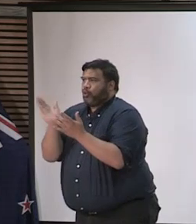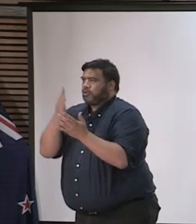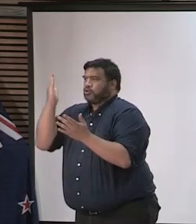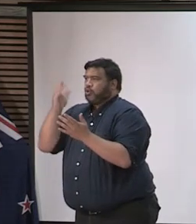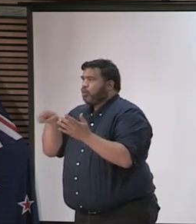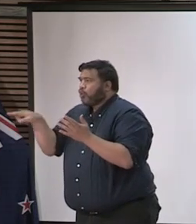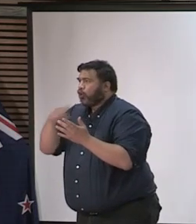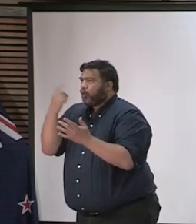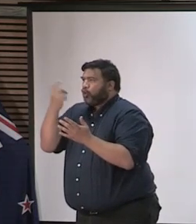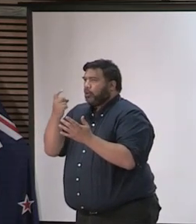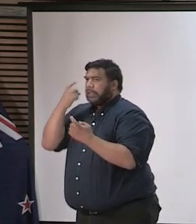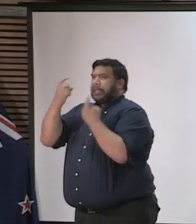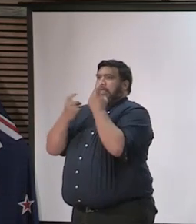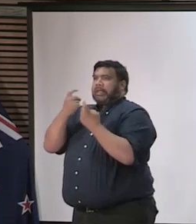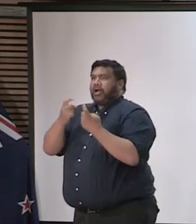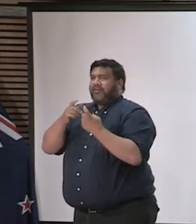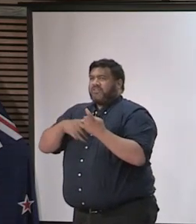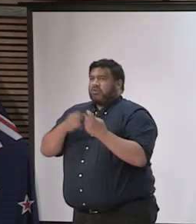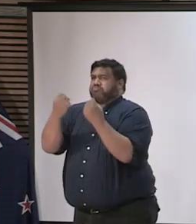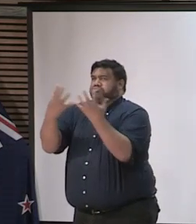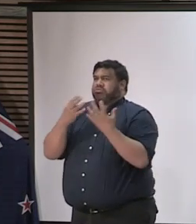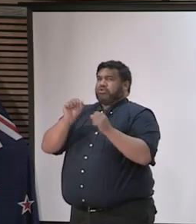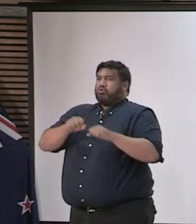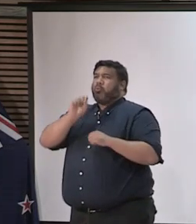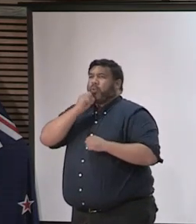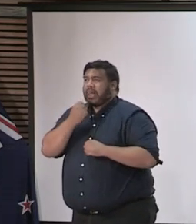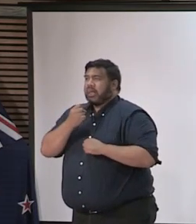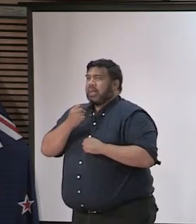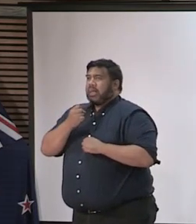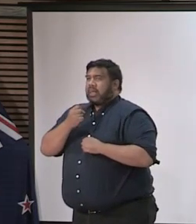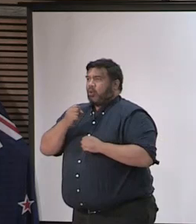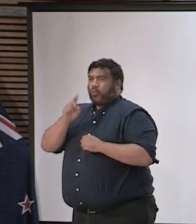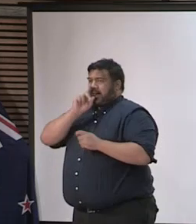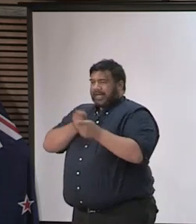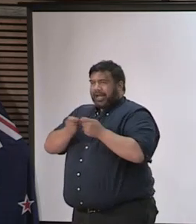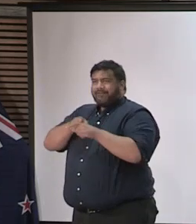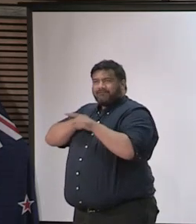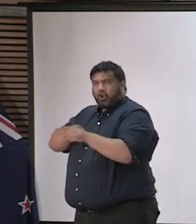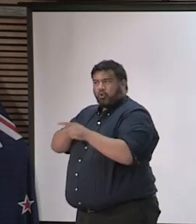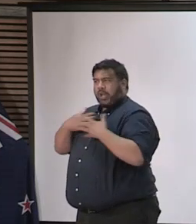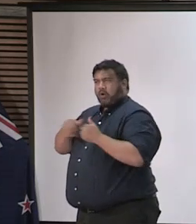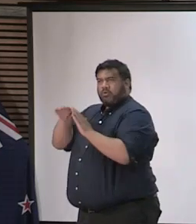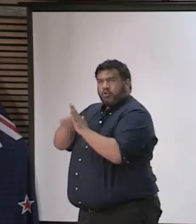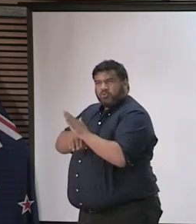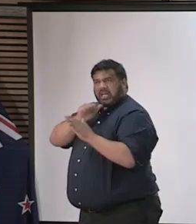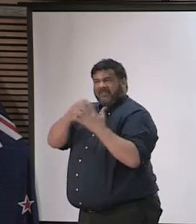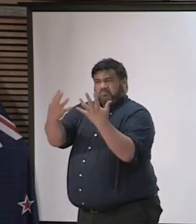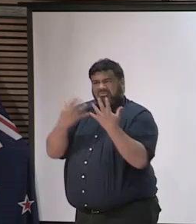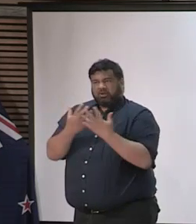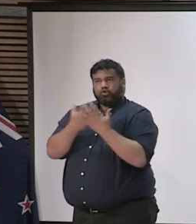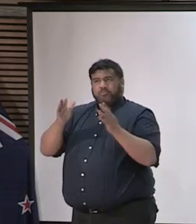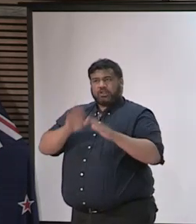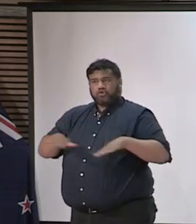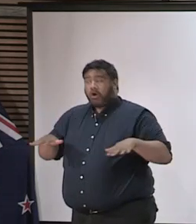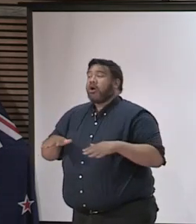concerned that they're going to have a whole deluge of students that they couldn't adhere to public health guidance in bringing them back through the school gate, then we'll